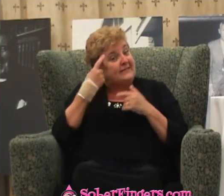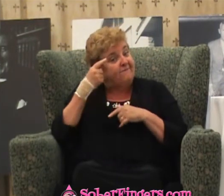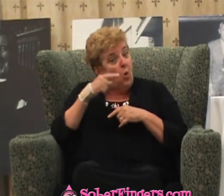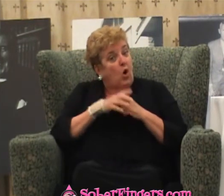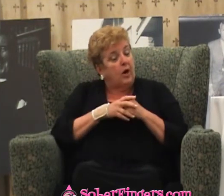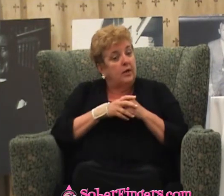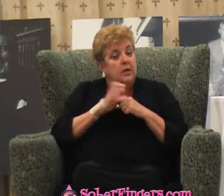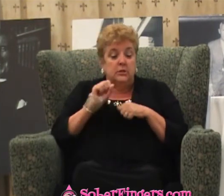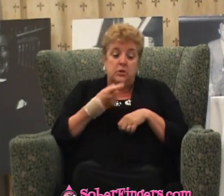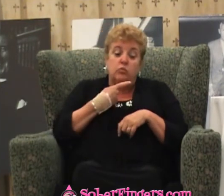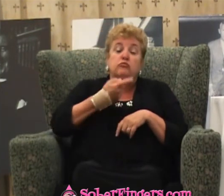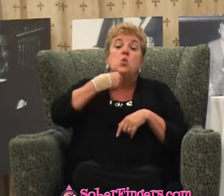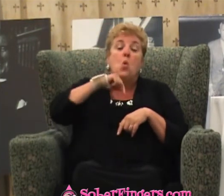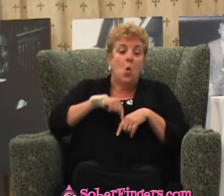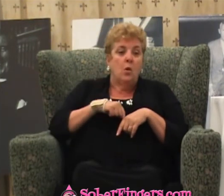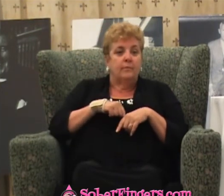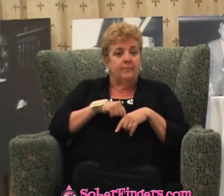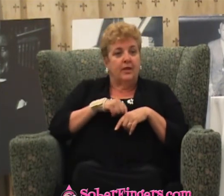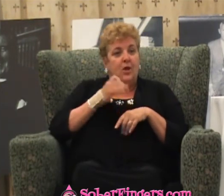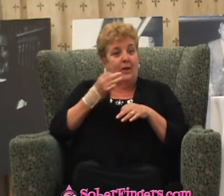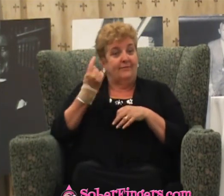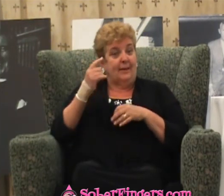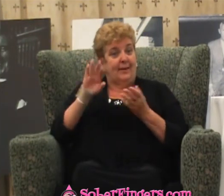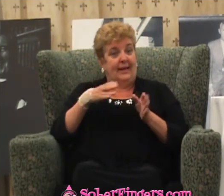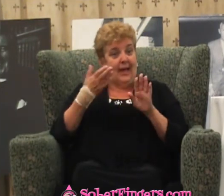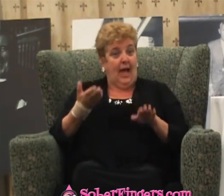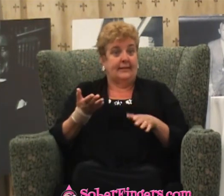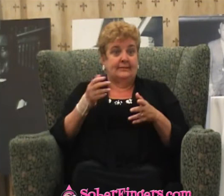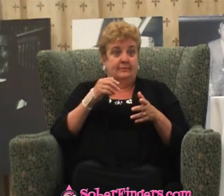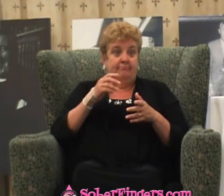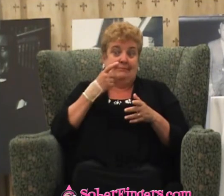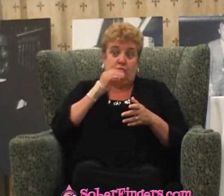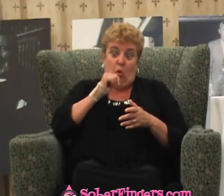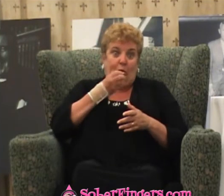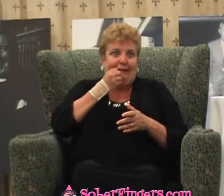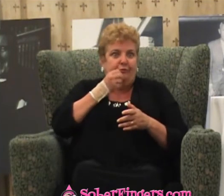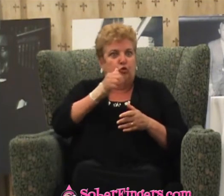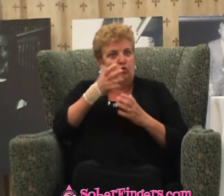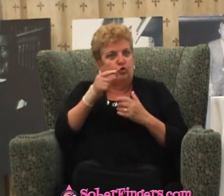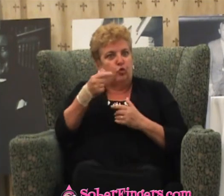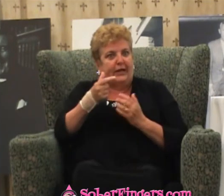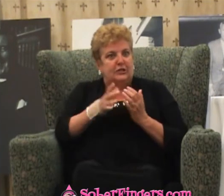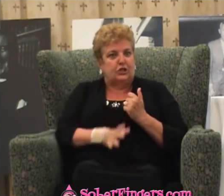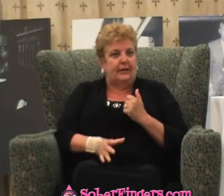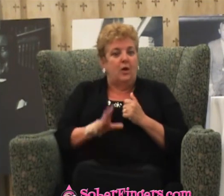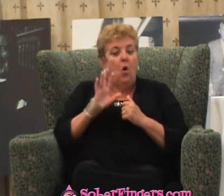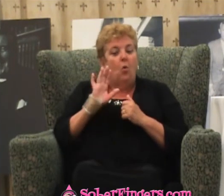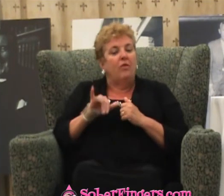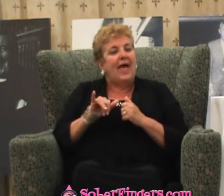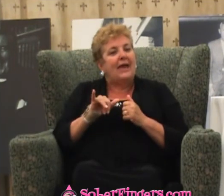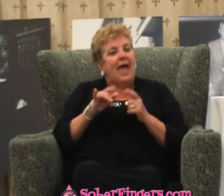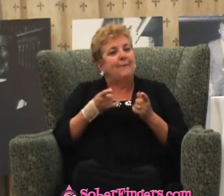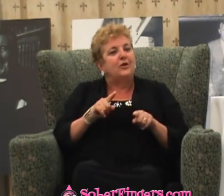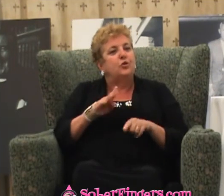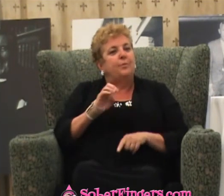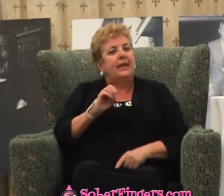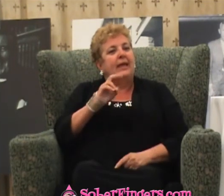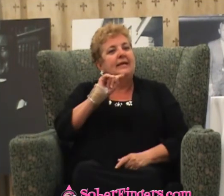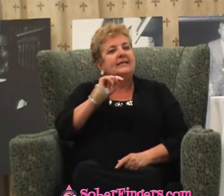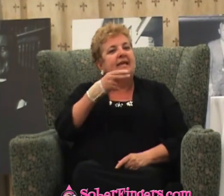if somebody dies, don't eat the green shit. So this turned out to be THC, synthetic marijuana, and a nice little psychedelic.